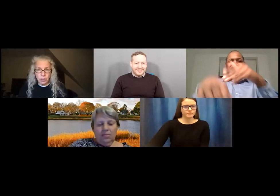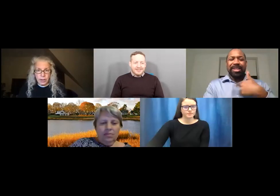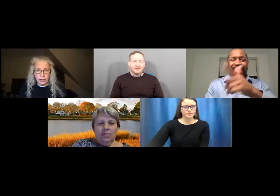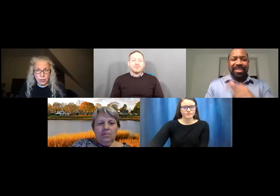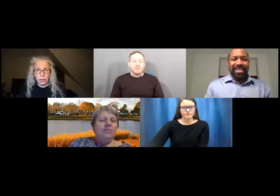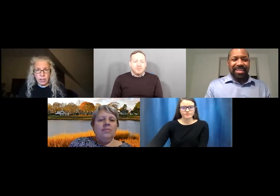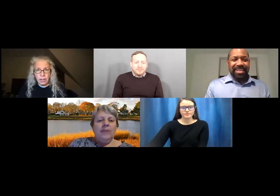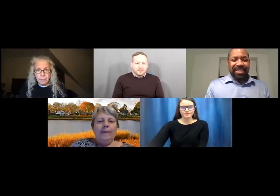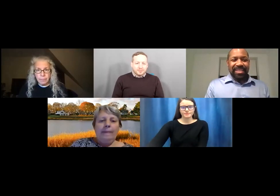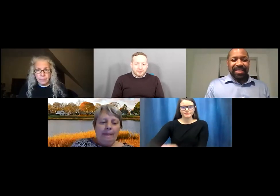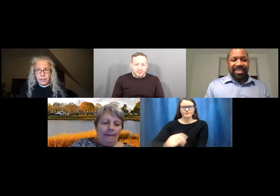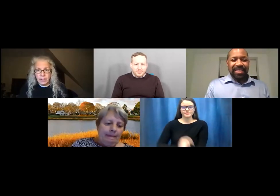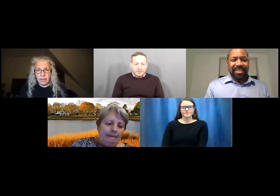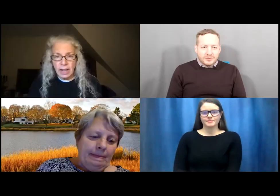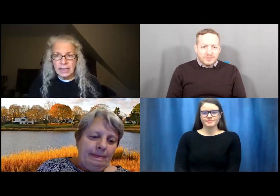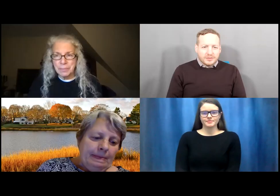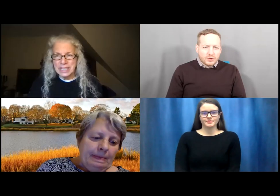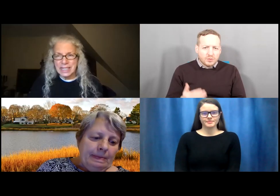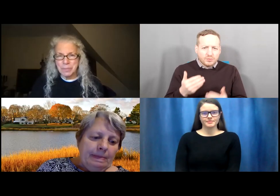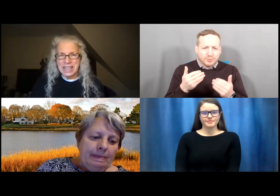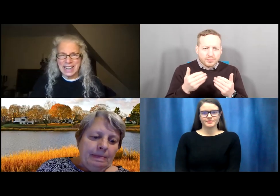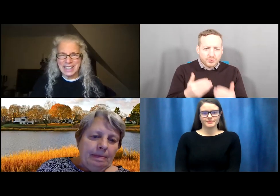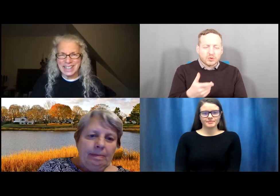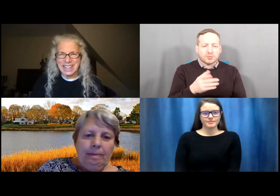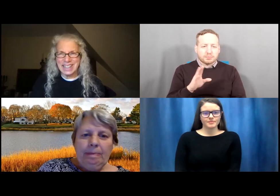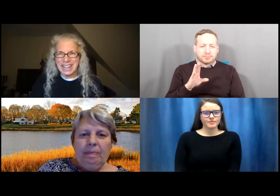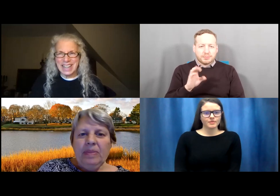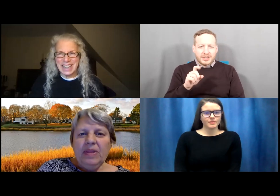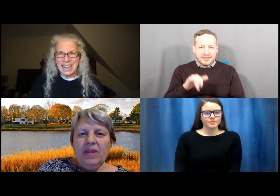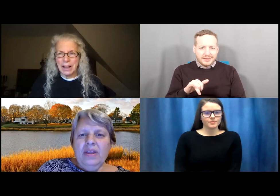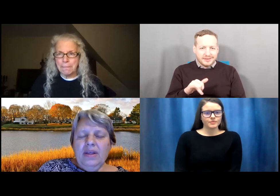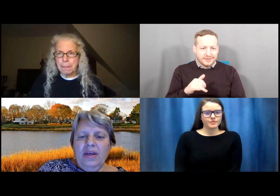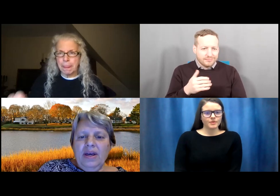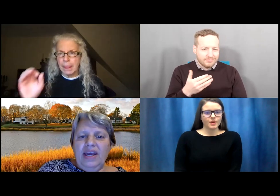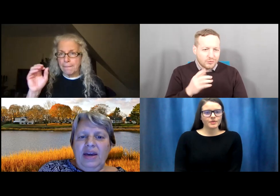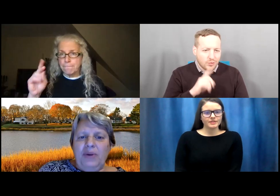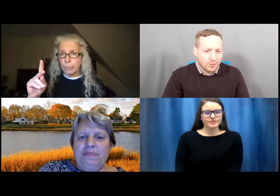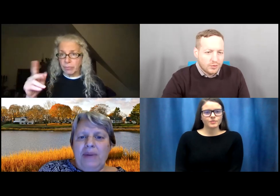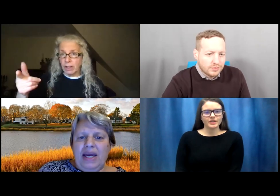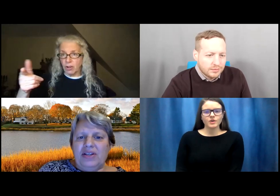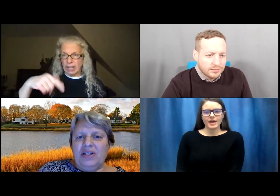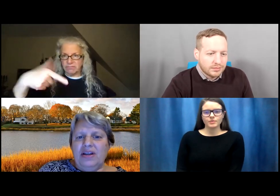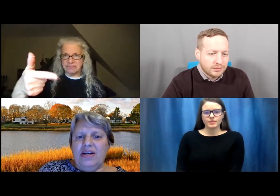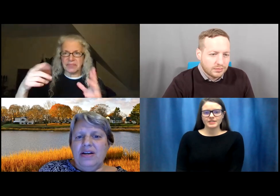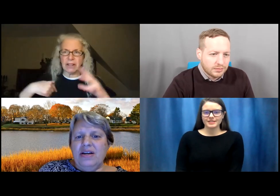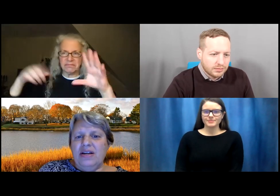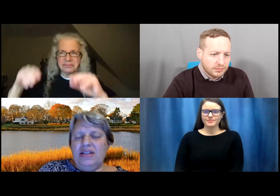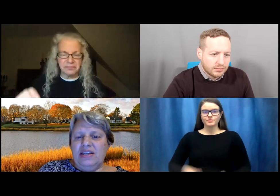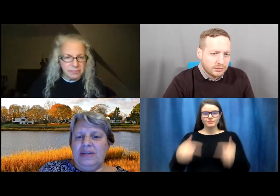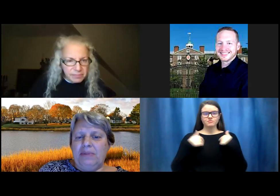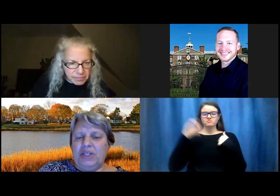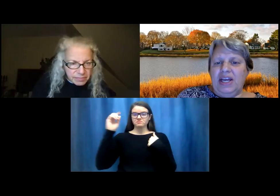Betsy, you're there too. I'll let Betsy speak then. Yeah, we met Go ahead.